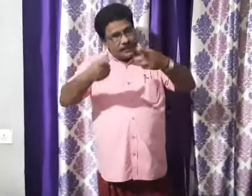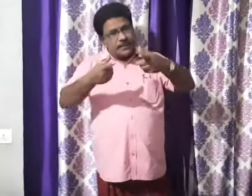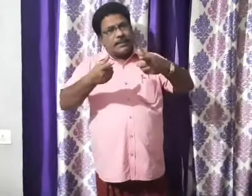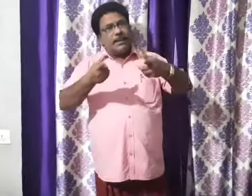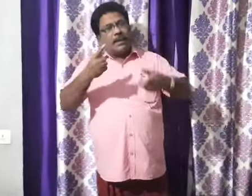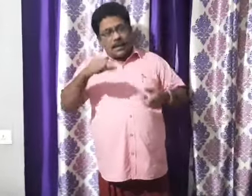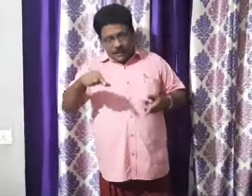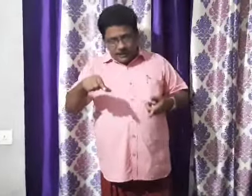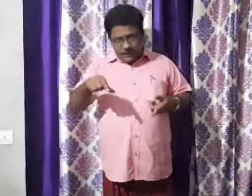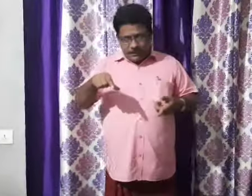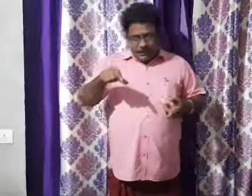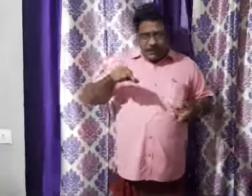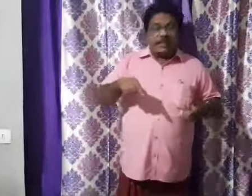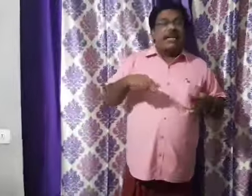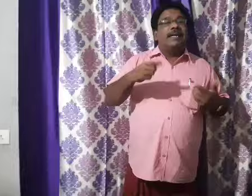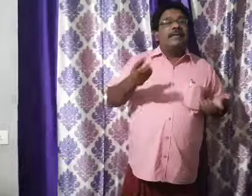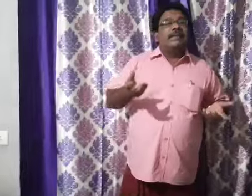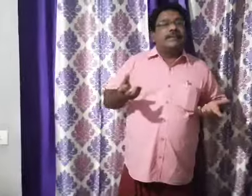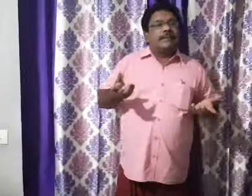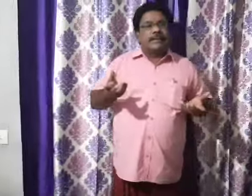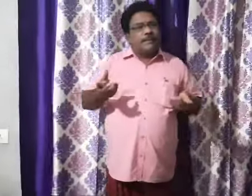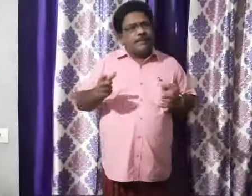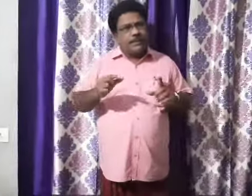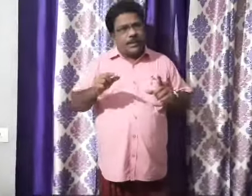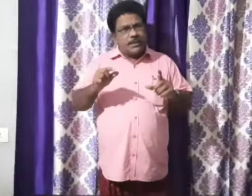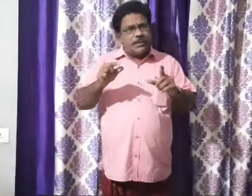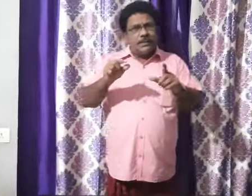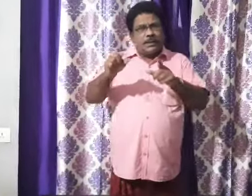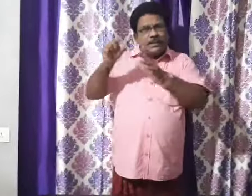transporters and traders, etc. Understood? The